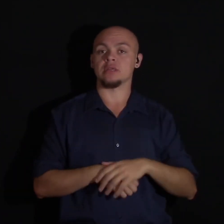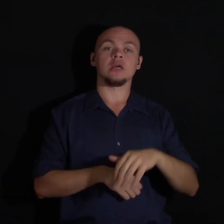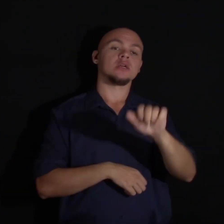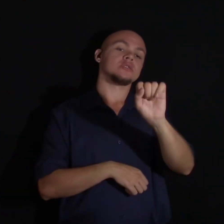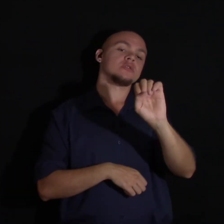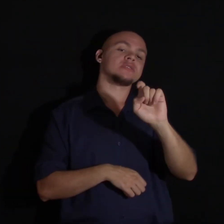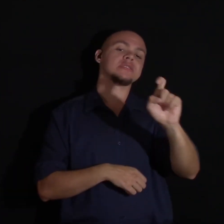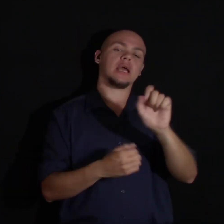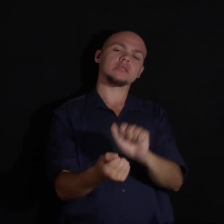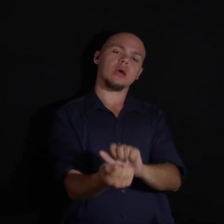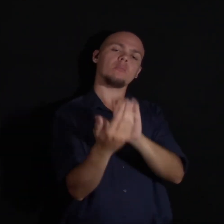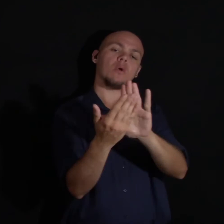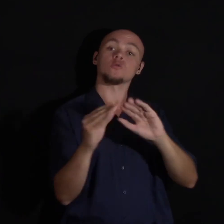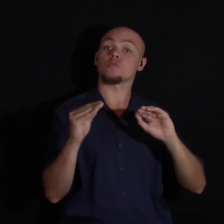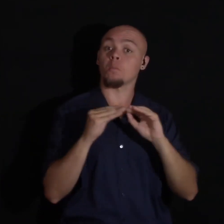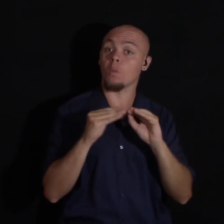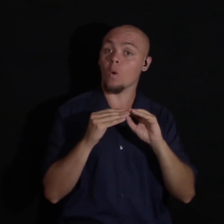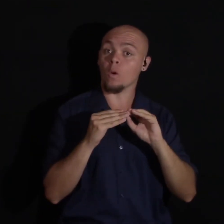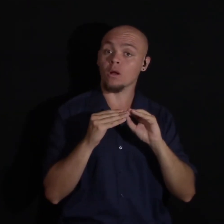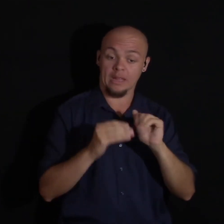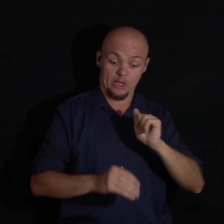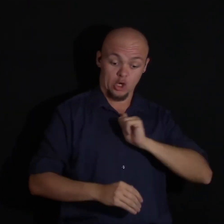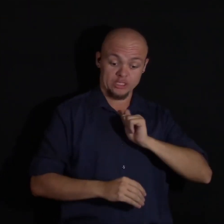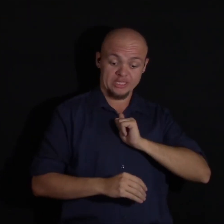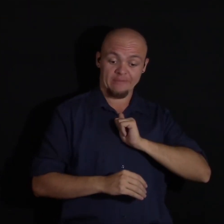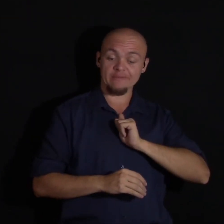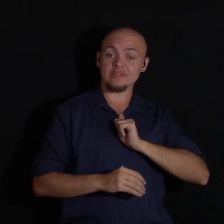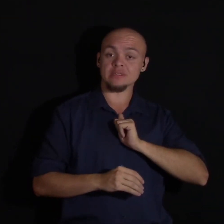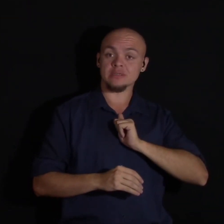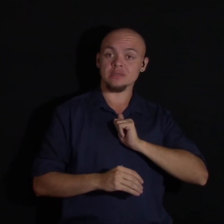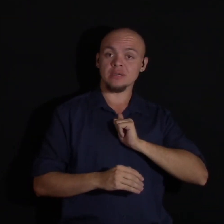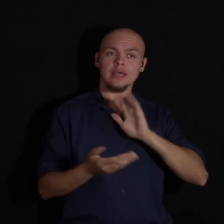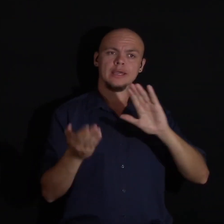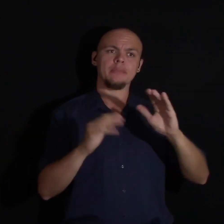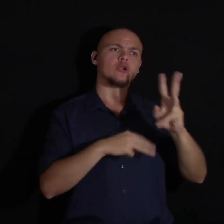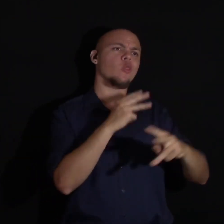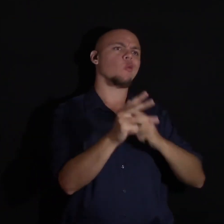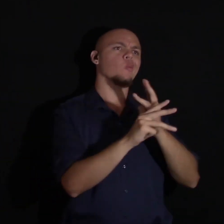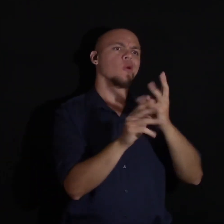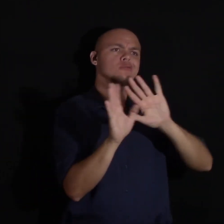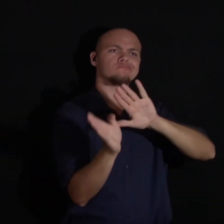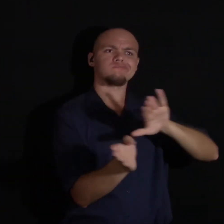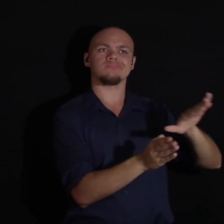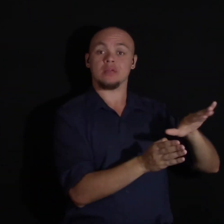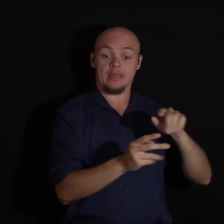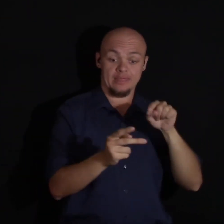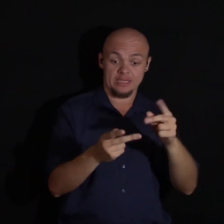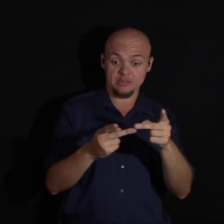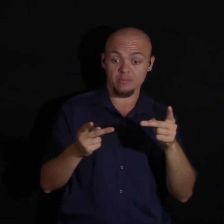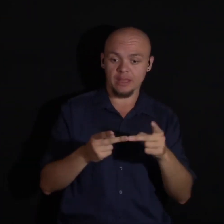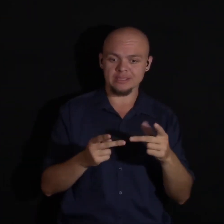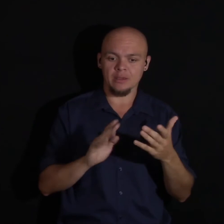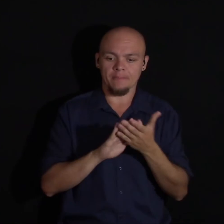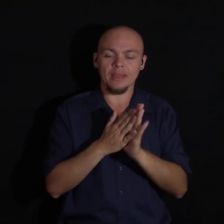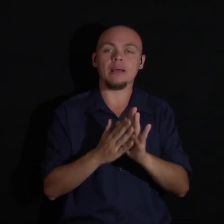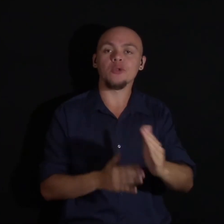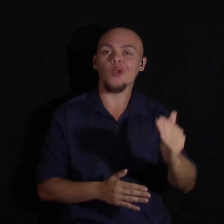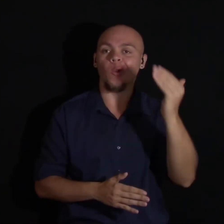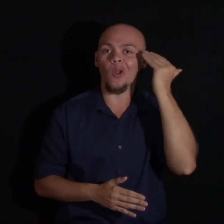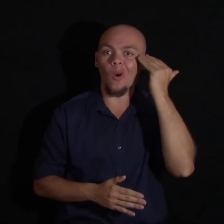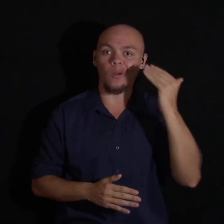like ourselves in sex than we could anywhere else in the world? What if it was a place we came to be known, to come